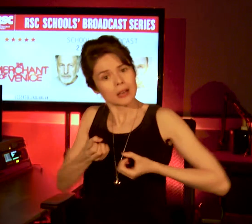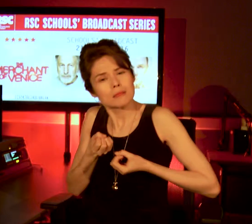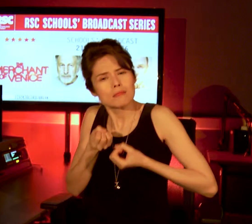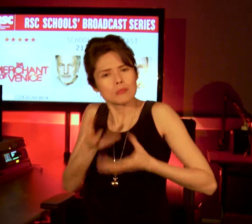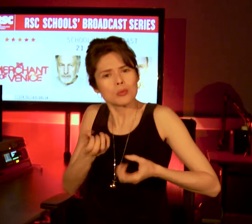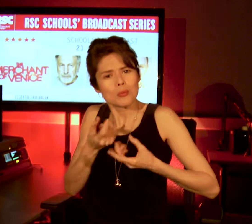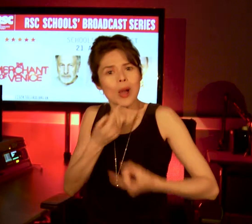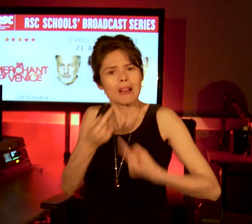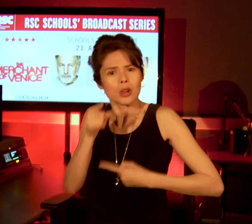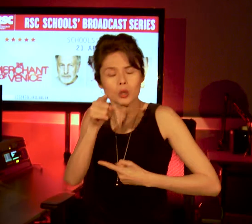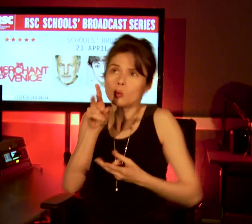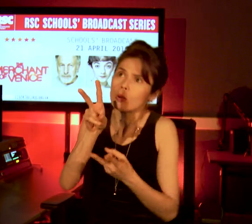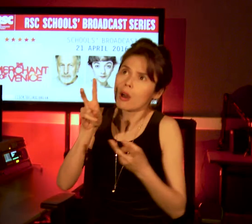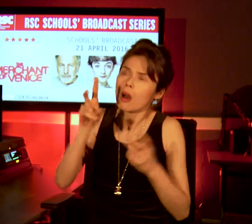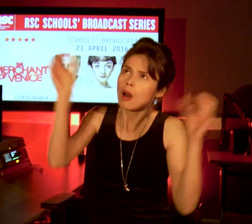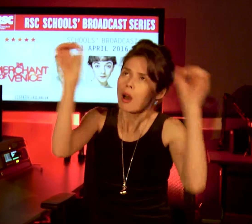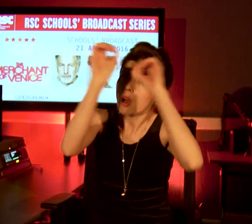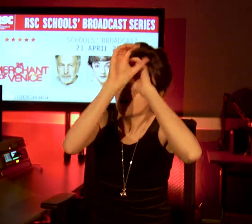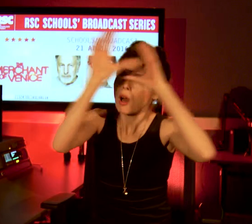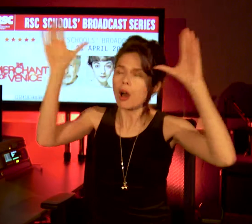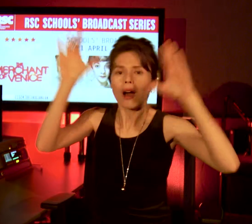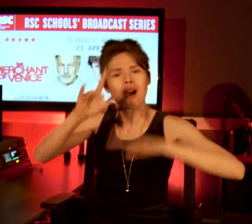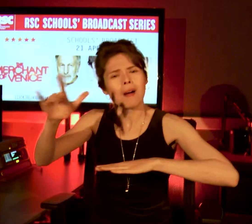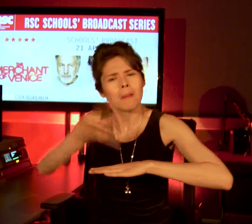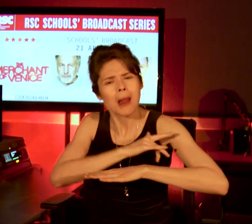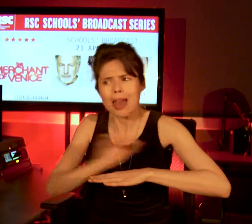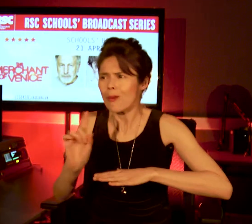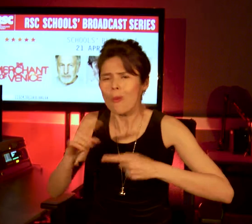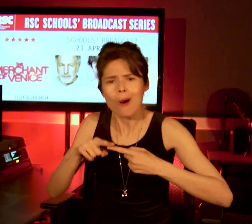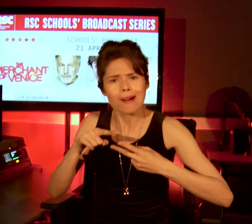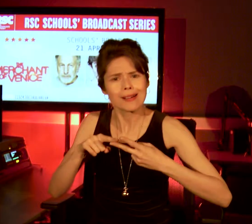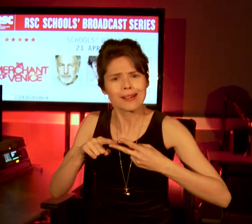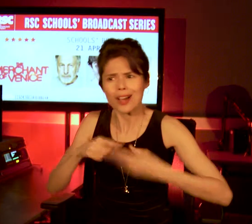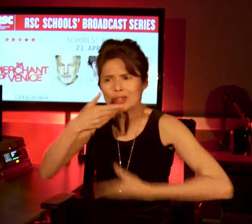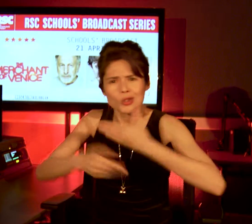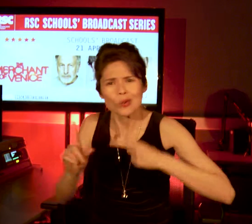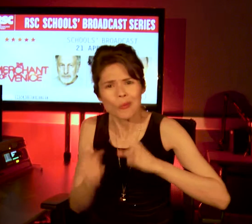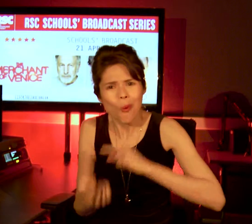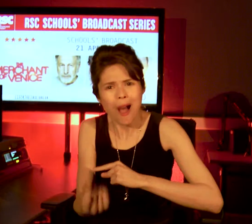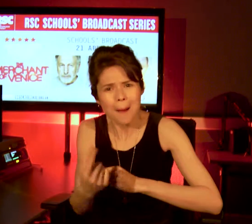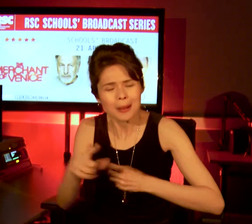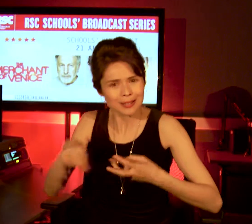I'm here now to provide some information which we hope will be of support when watching the play.